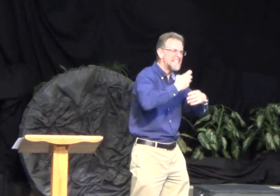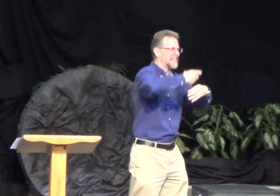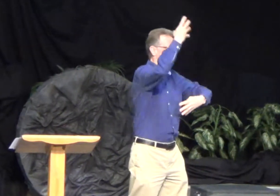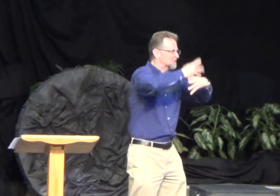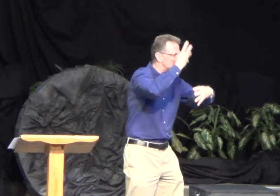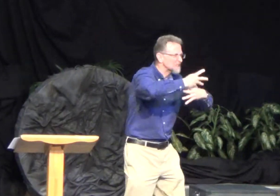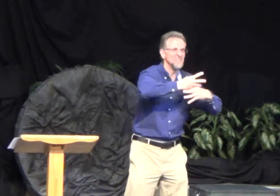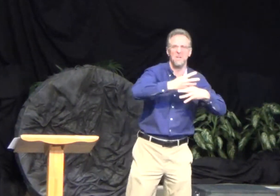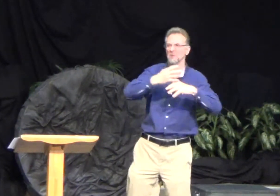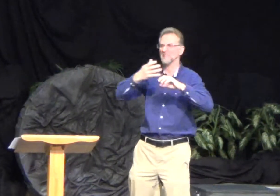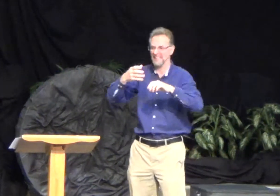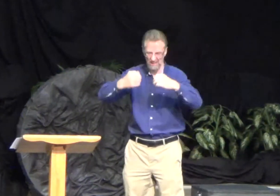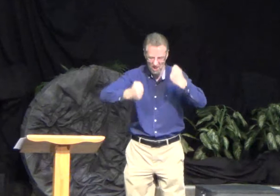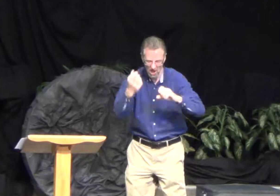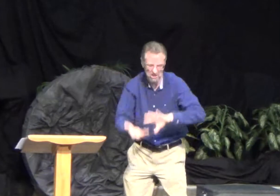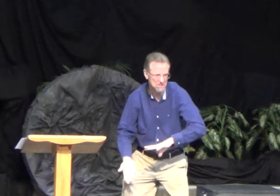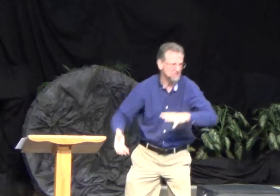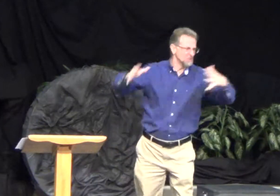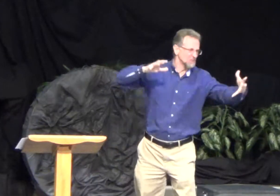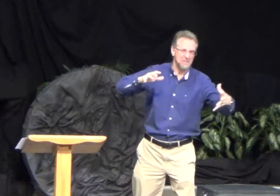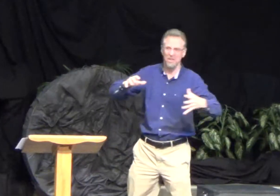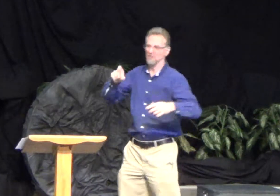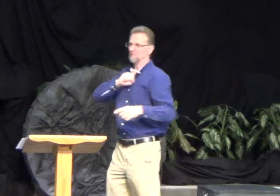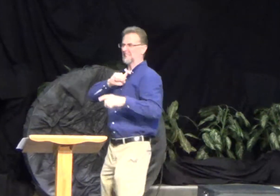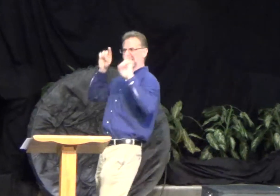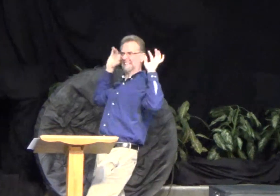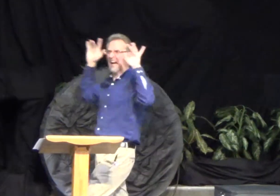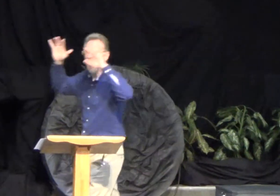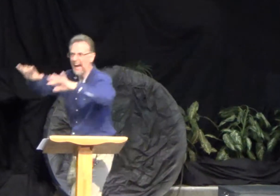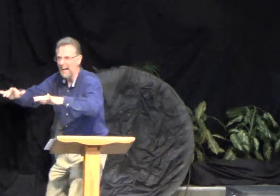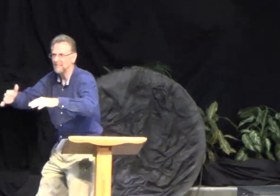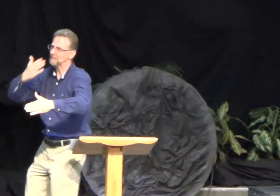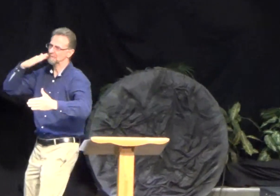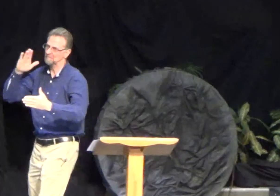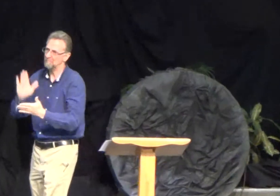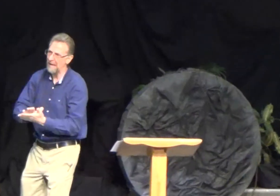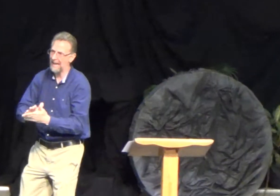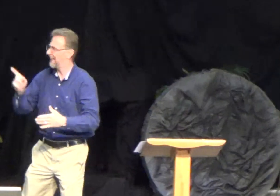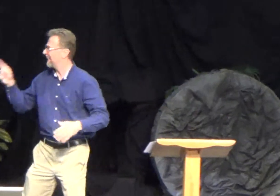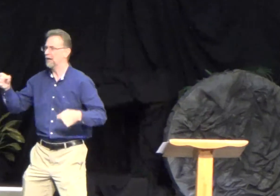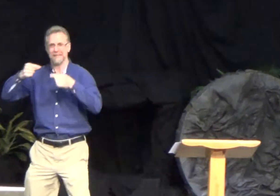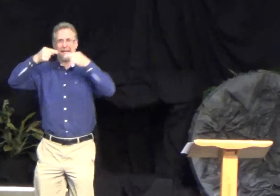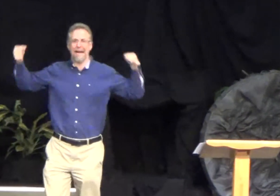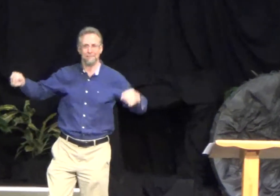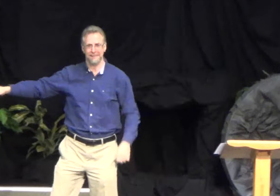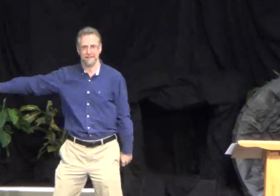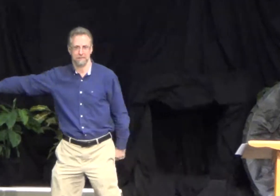They broke glass windows. They turned cars over. They opened them. They didn't do any bad things. It was